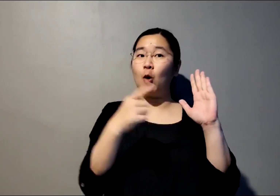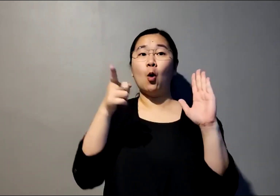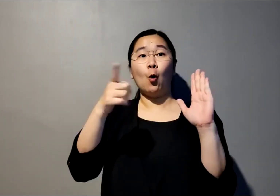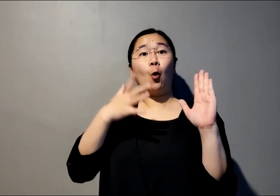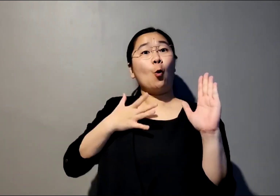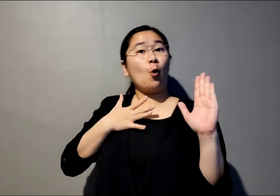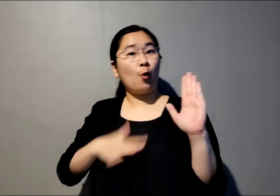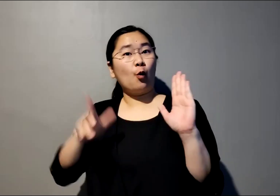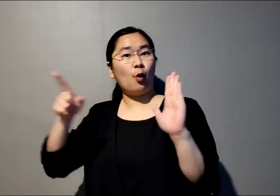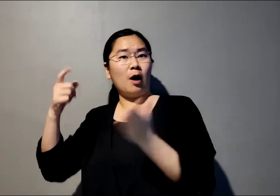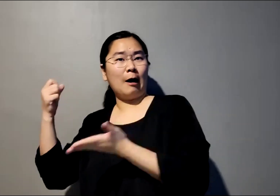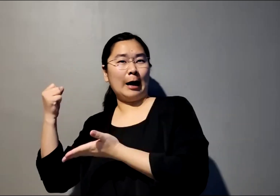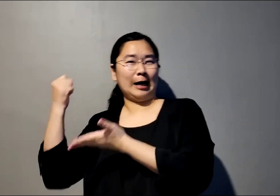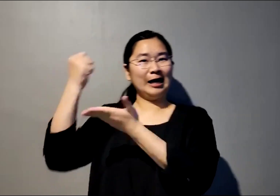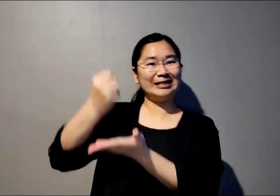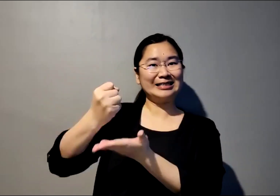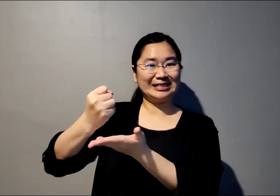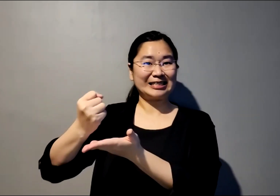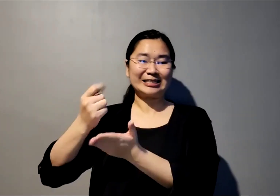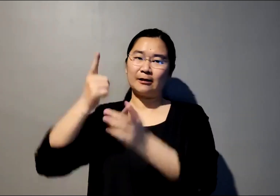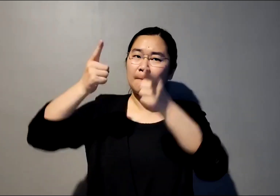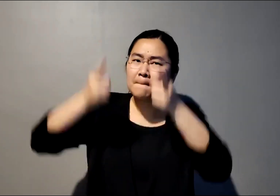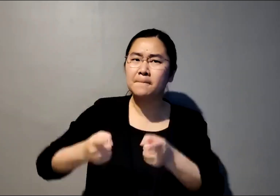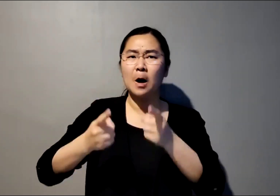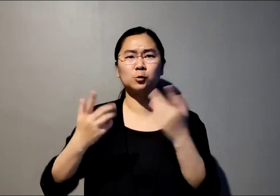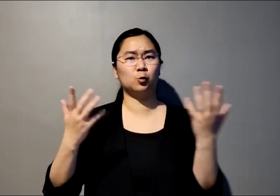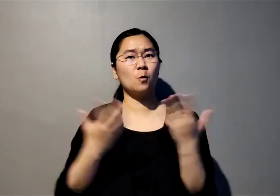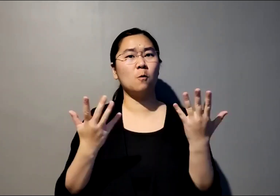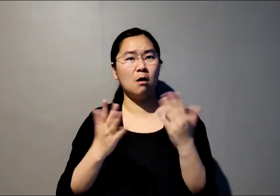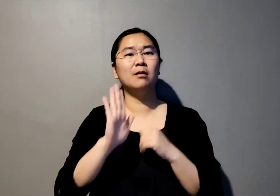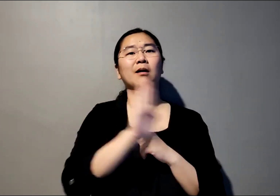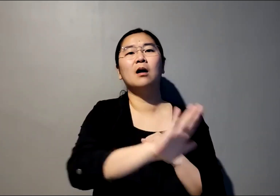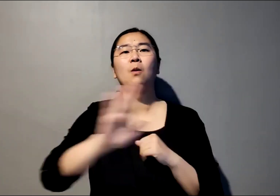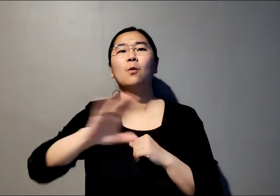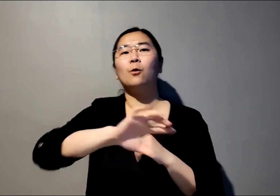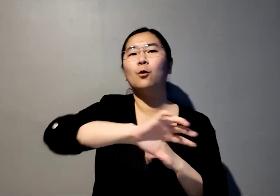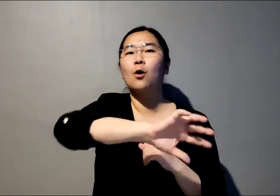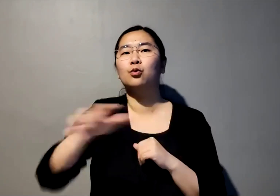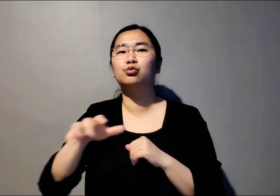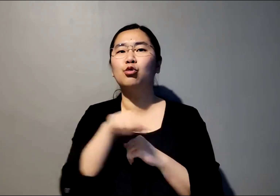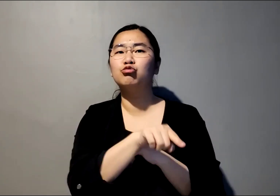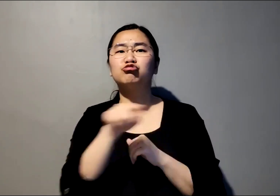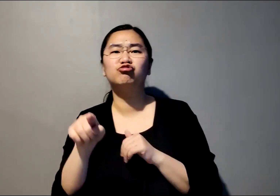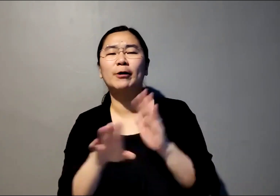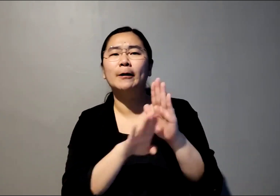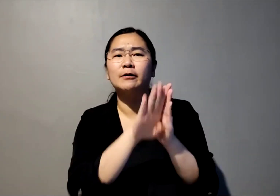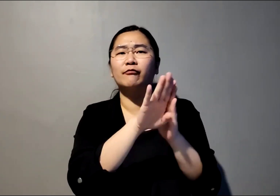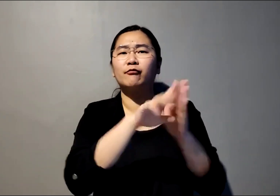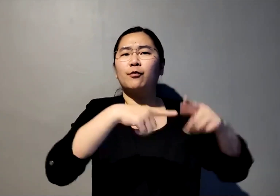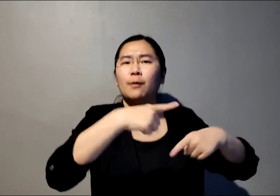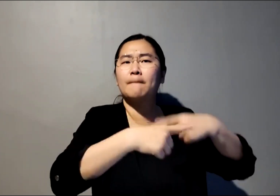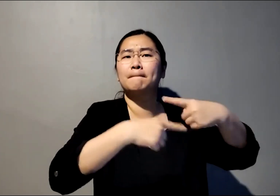their support, whether, of course, financial or in-kind support for the global south or the